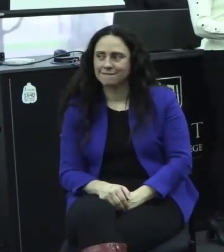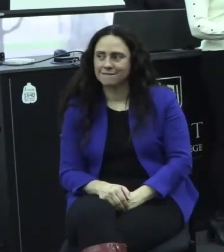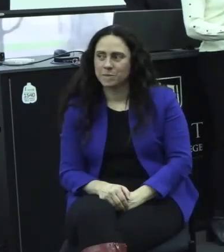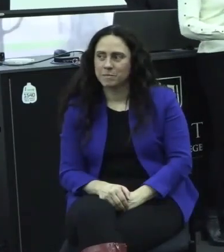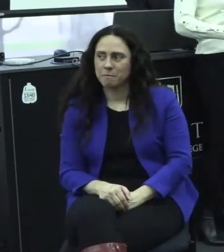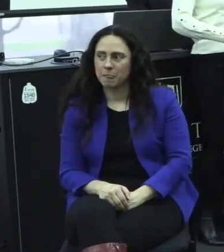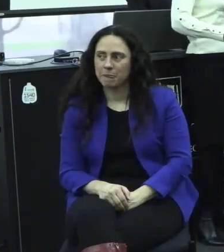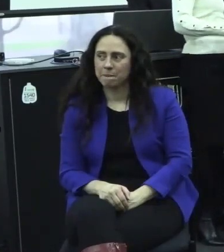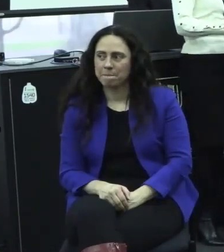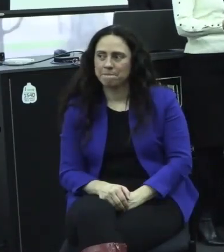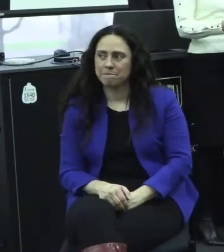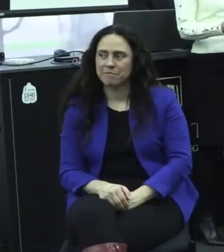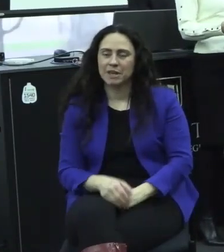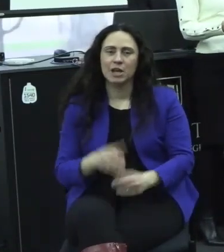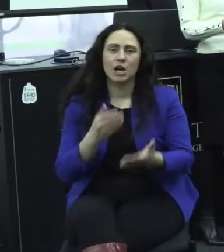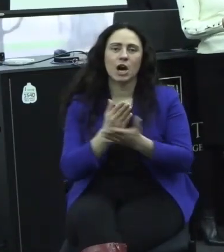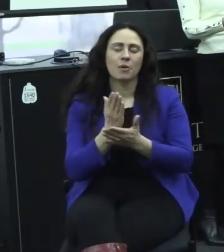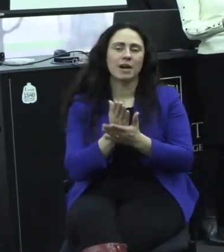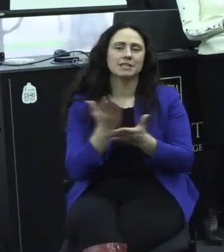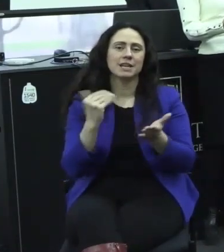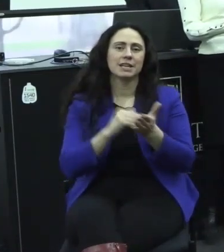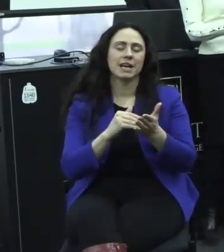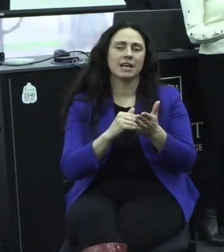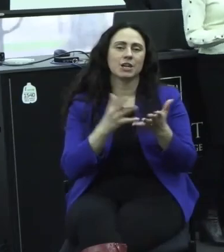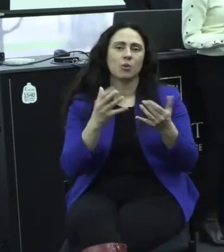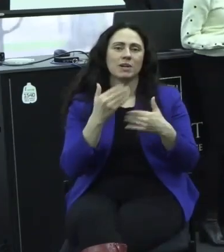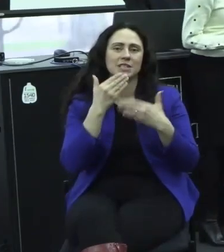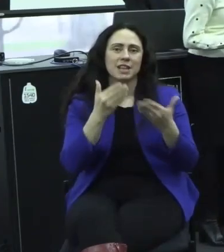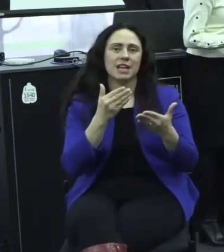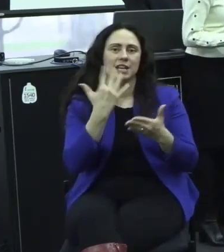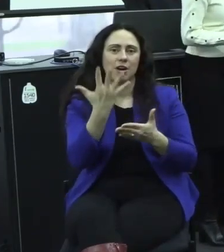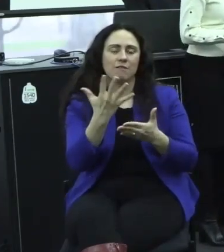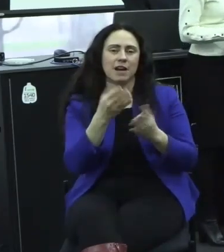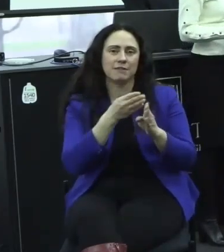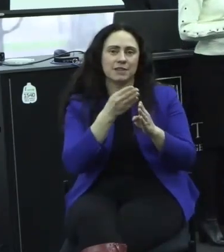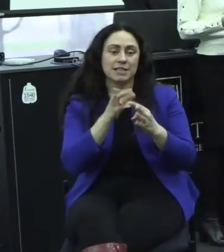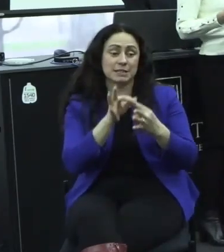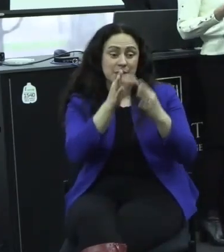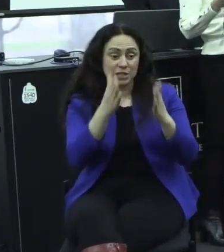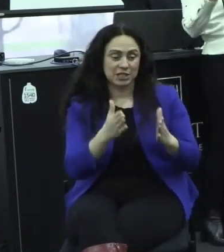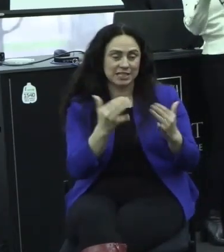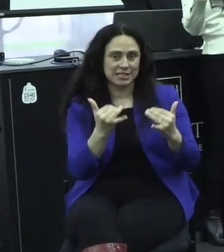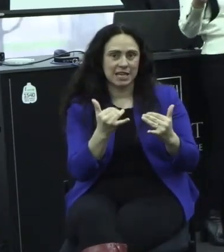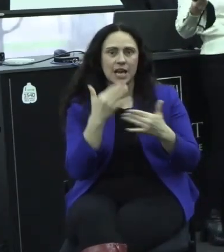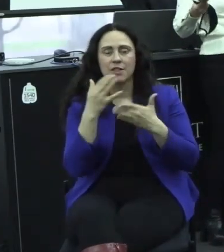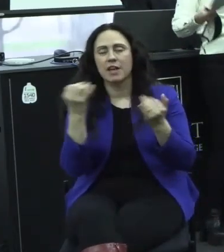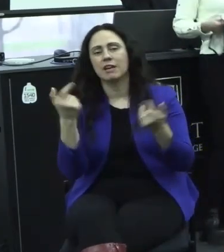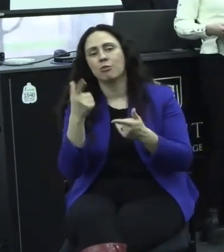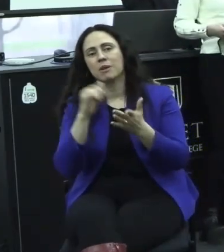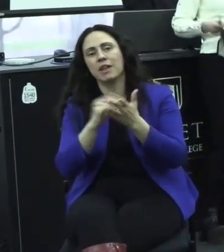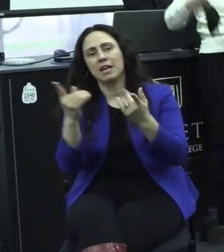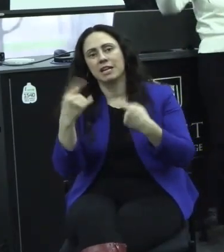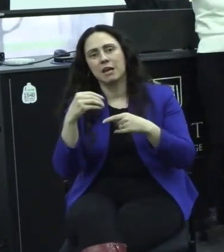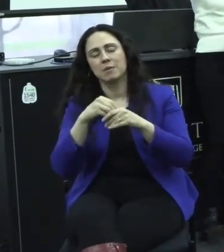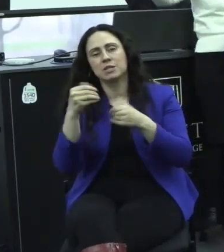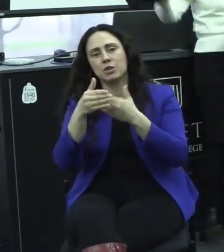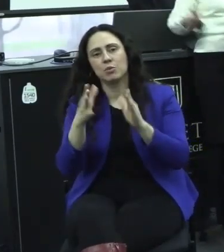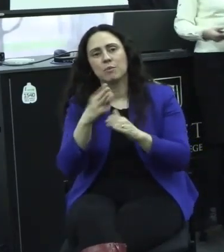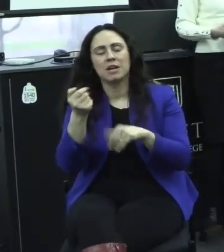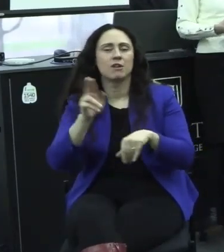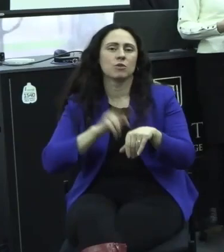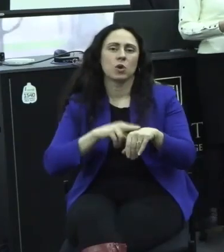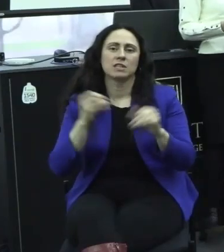All right. I would once again like to thank our 5 specialists today. Thank everybody who came into the room, and of